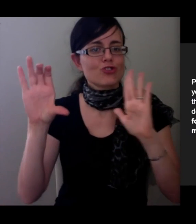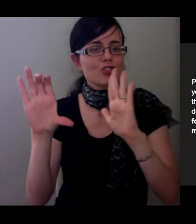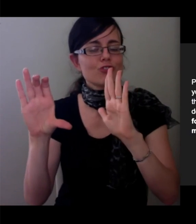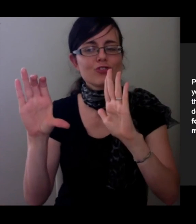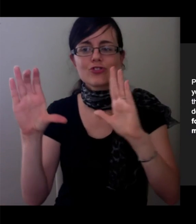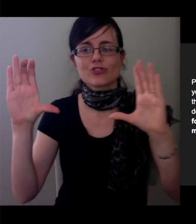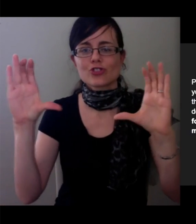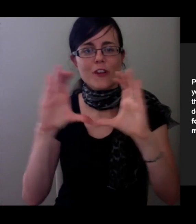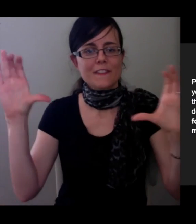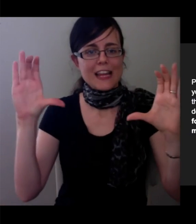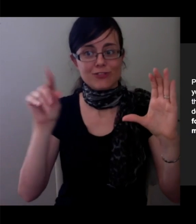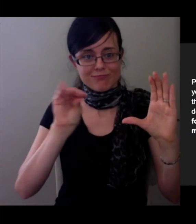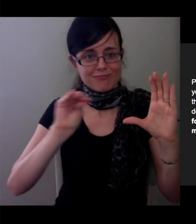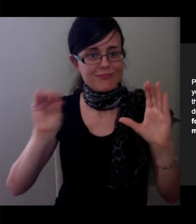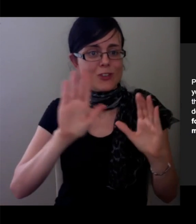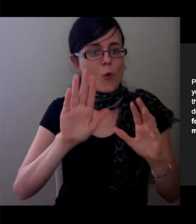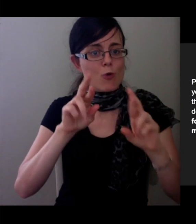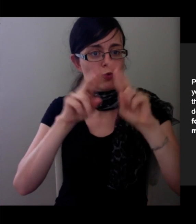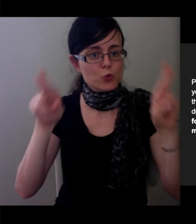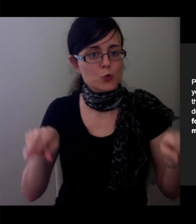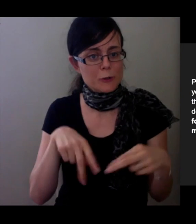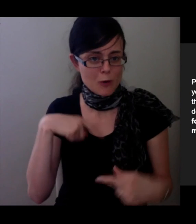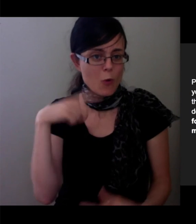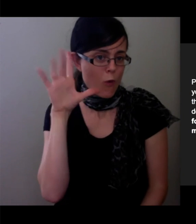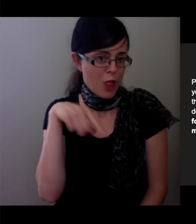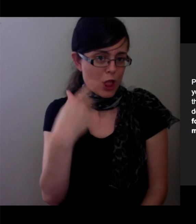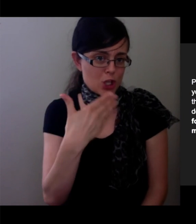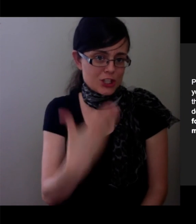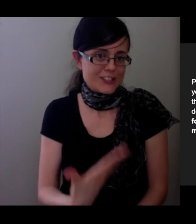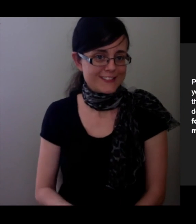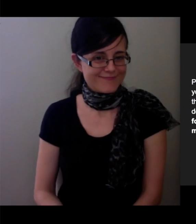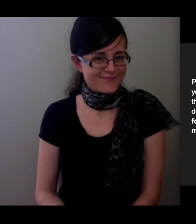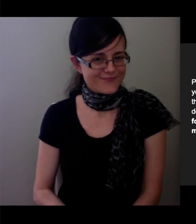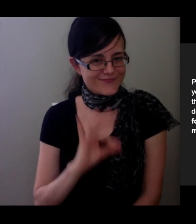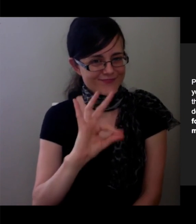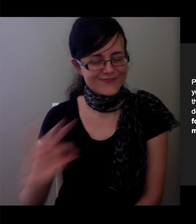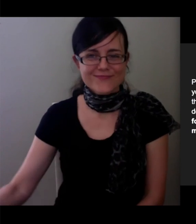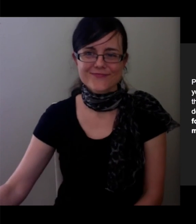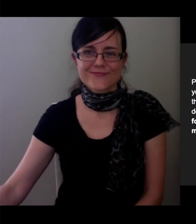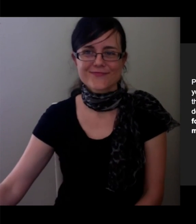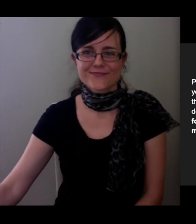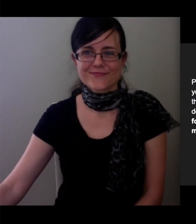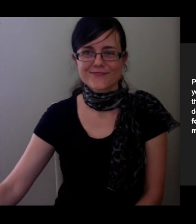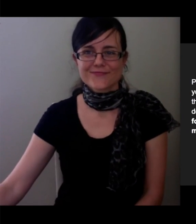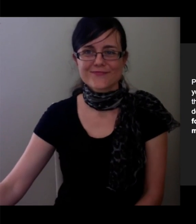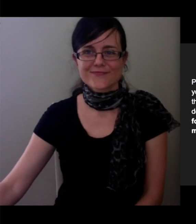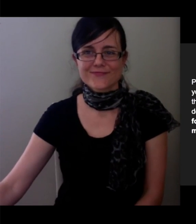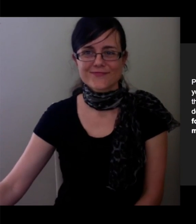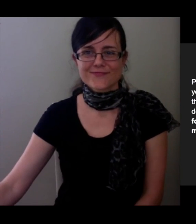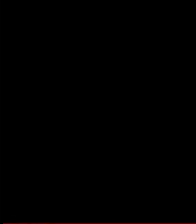nice. Once you've completed the training, you can use that certificate on your resume, and that's something that will look good for you.